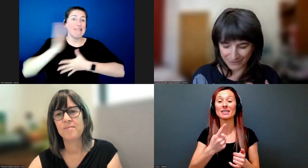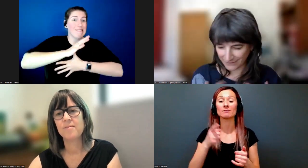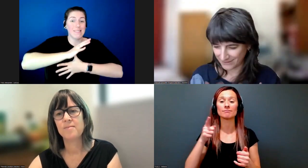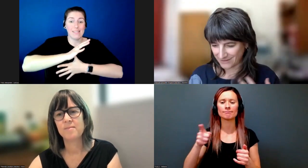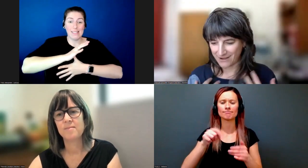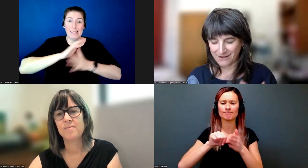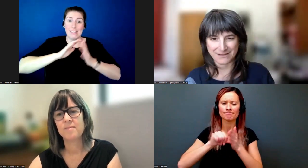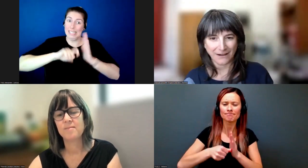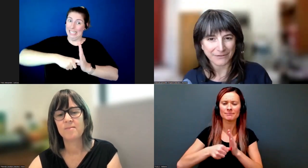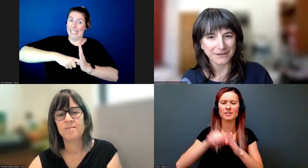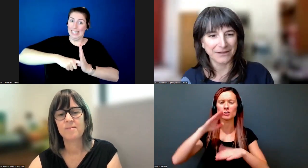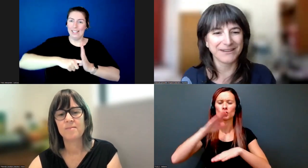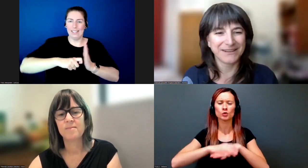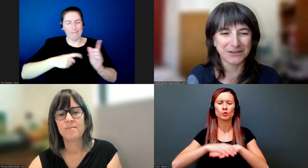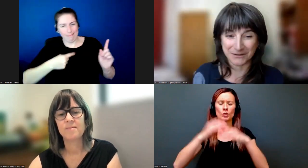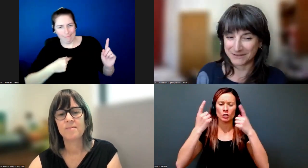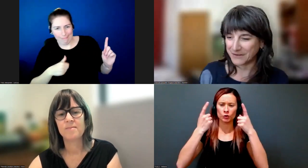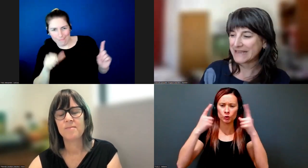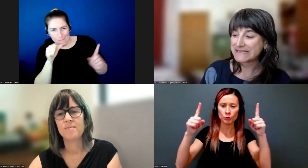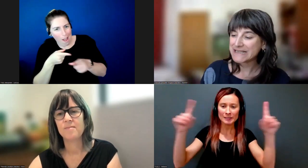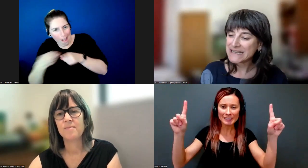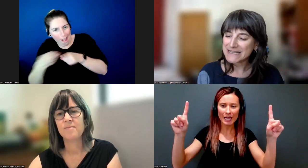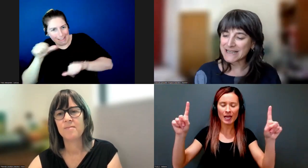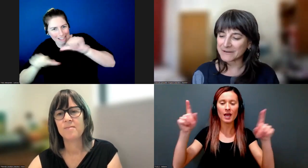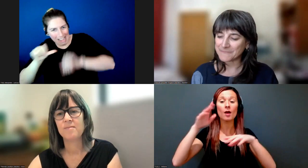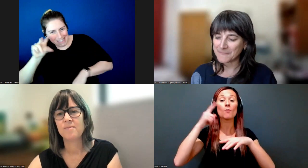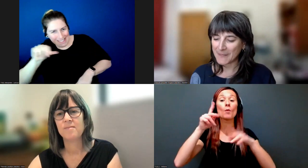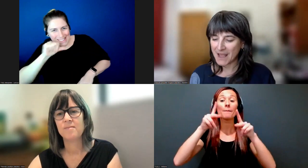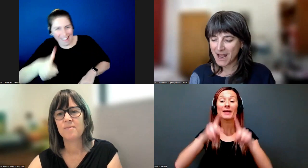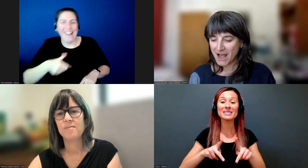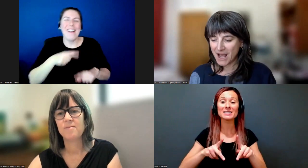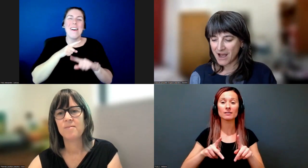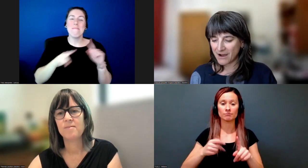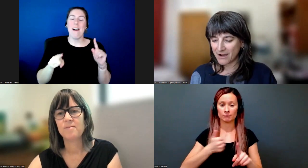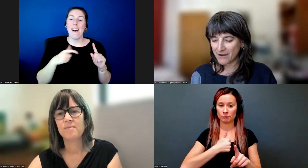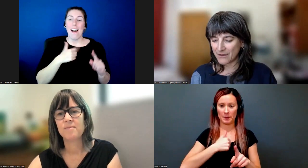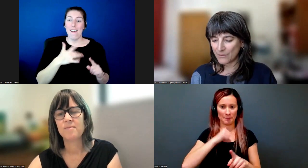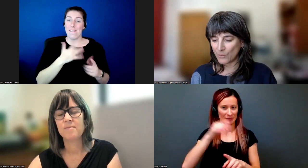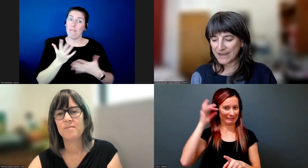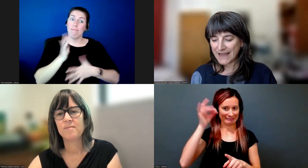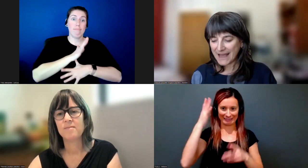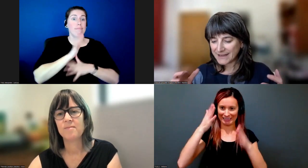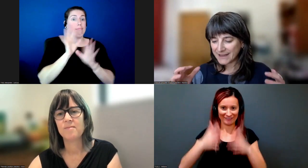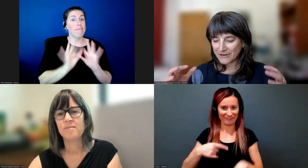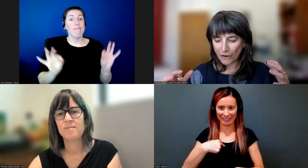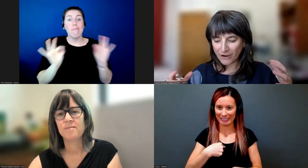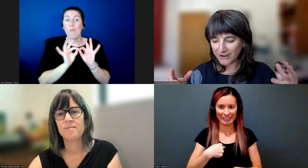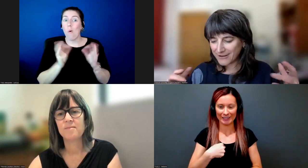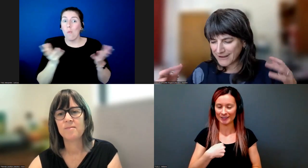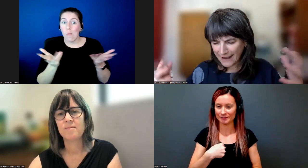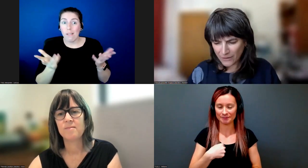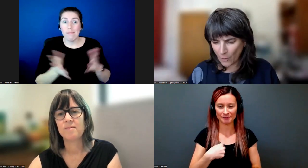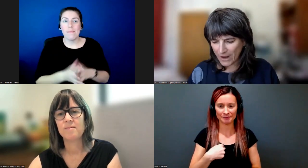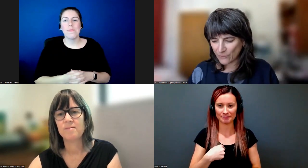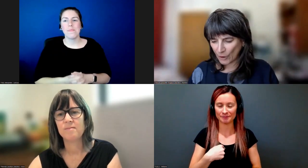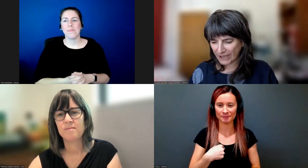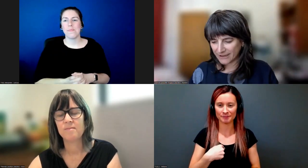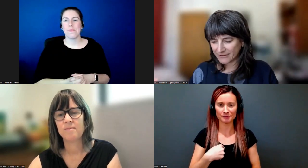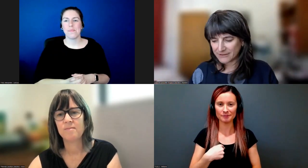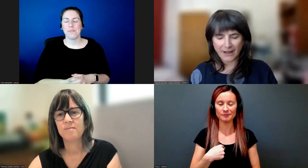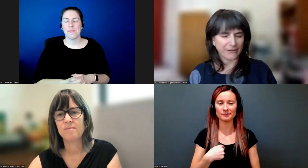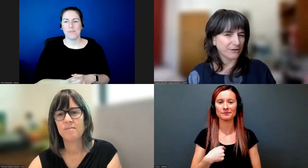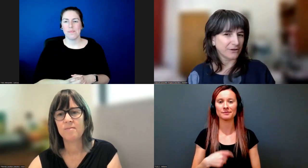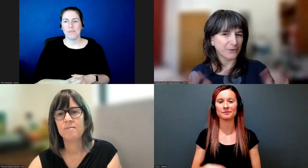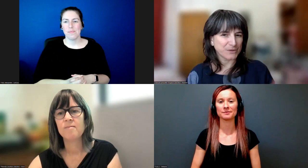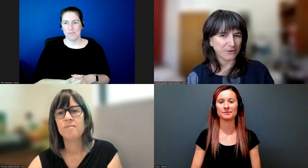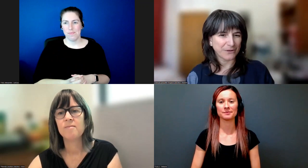non-scientific self, is that we had an organic way of working